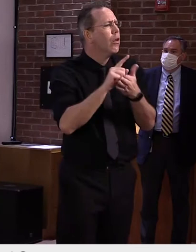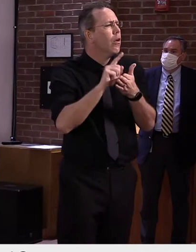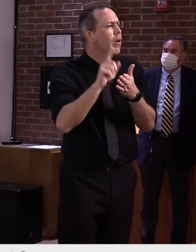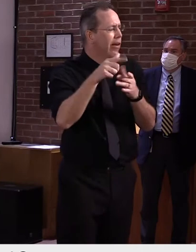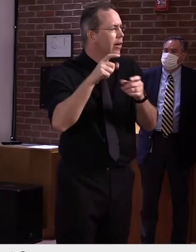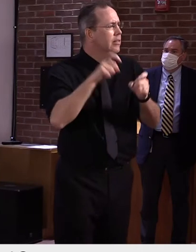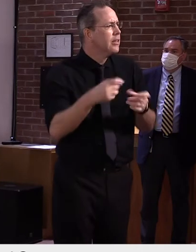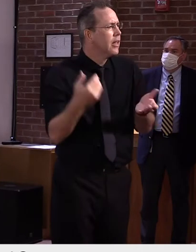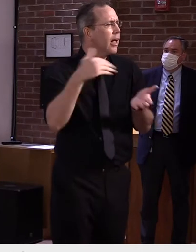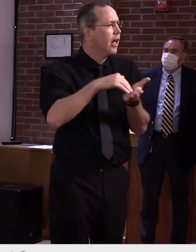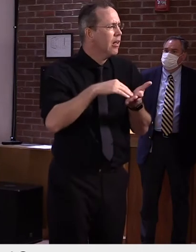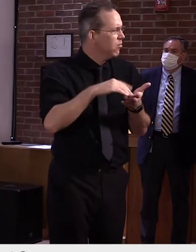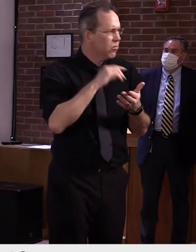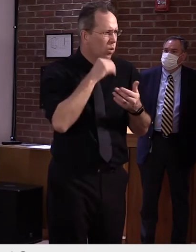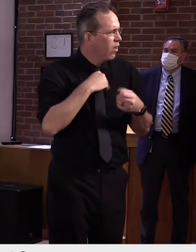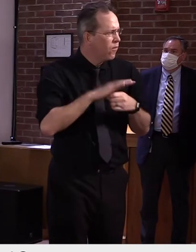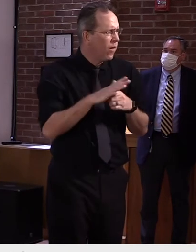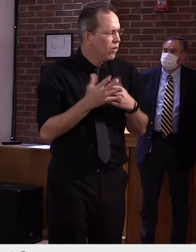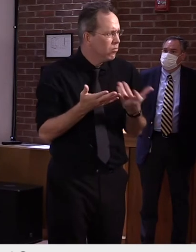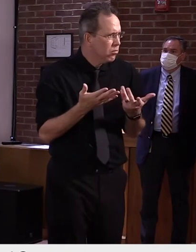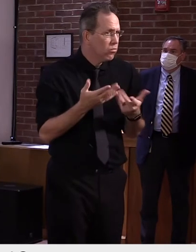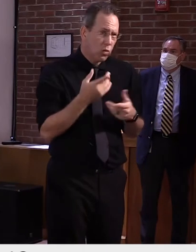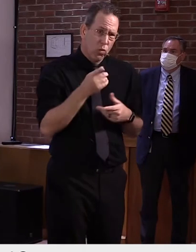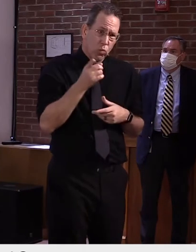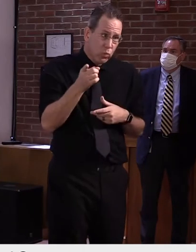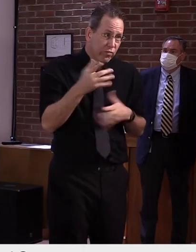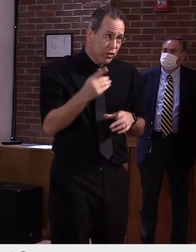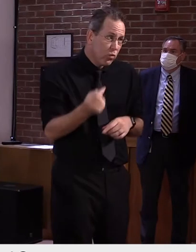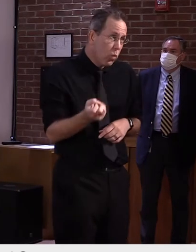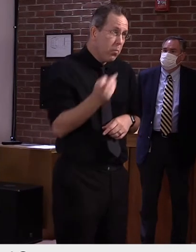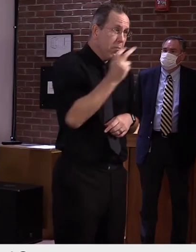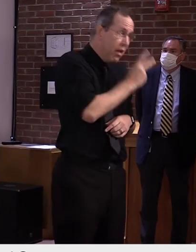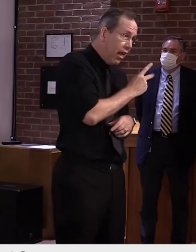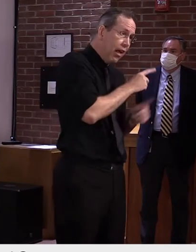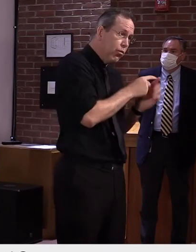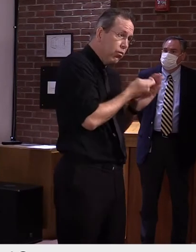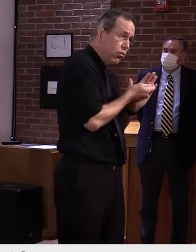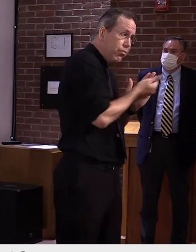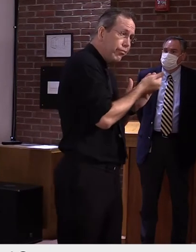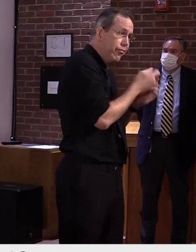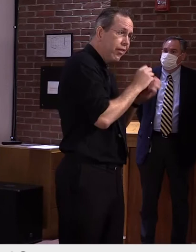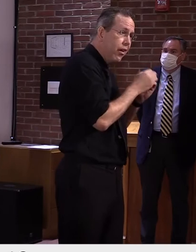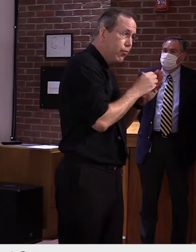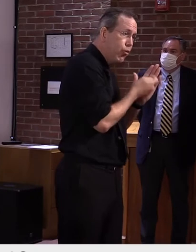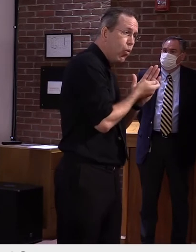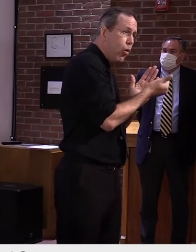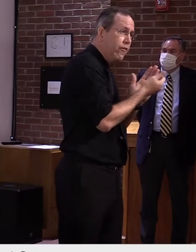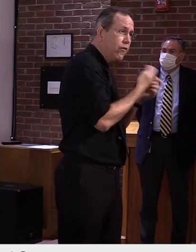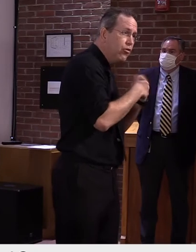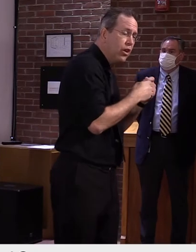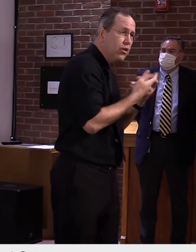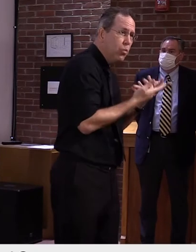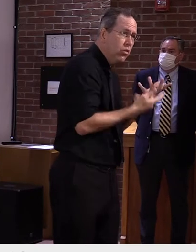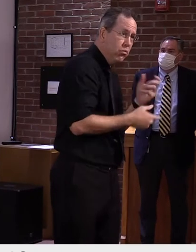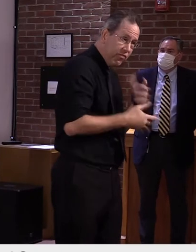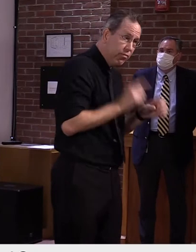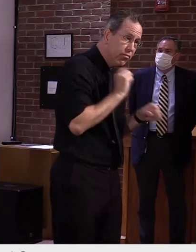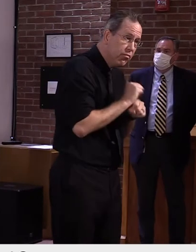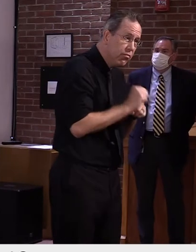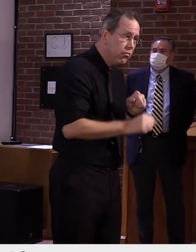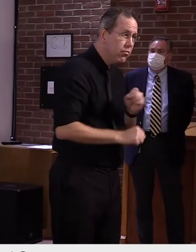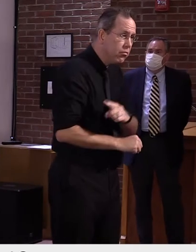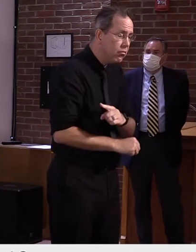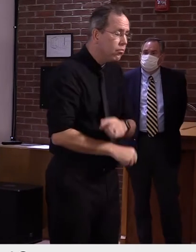daily basis, there are times when I see corrections made when something comes out of false positive or whatever it was.